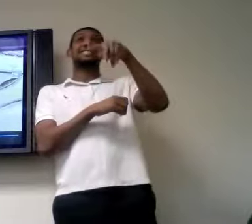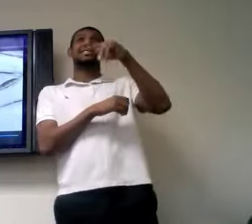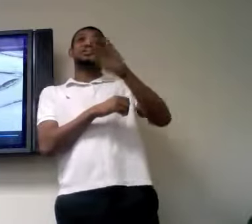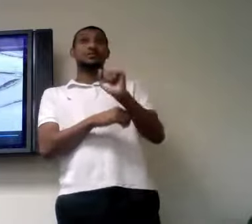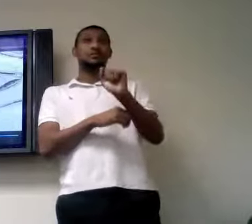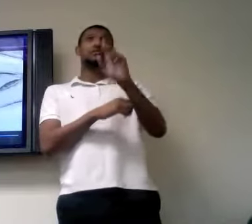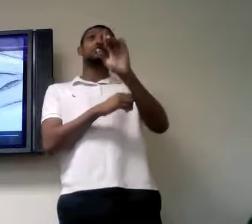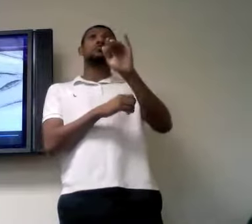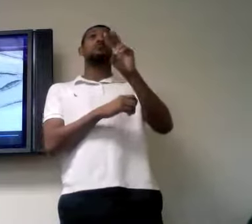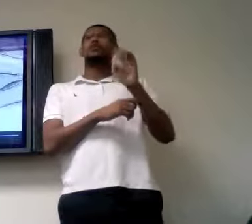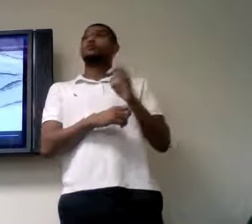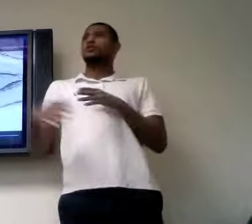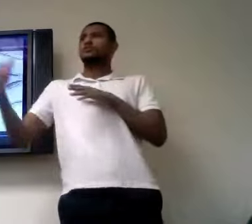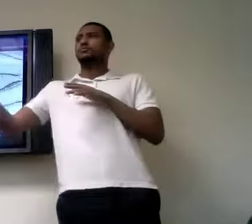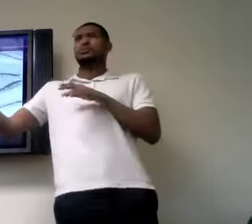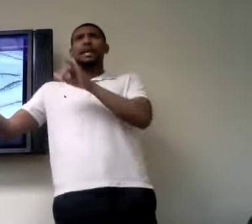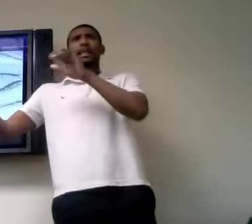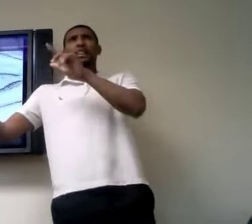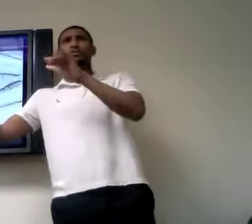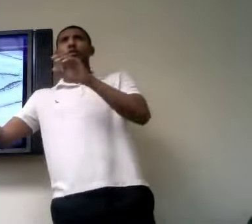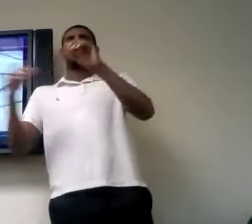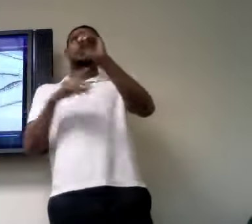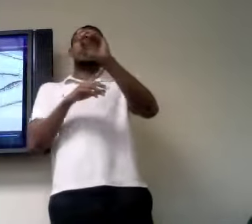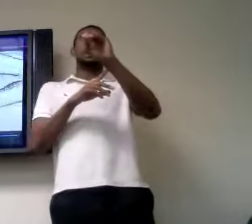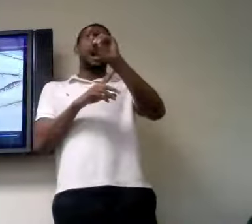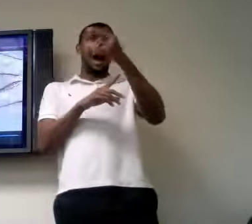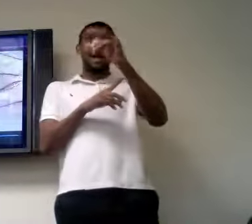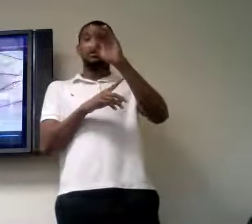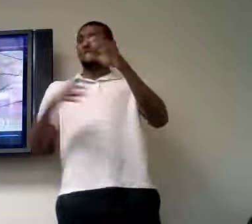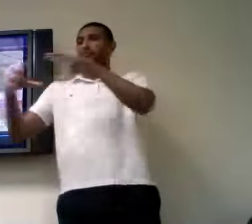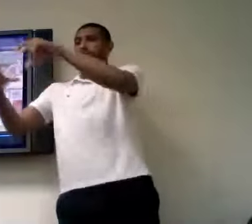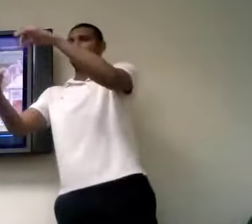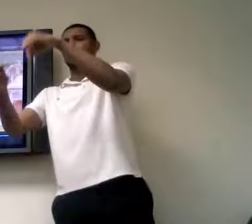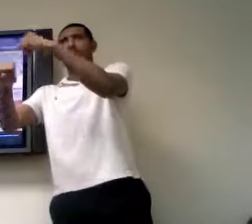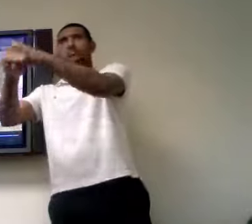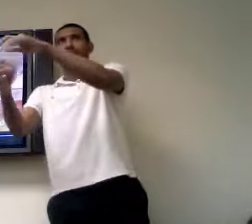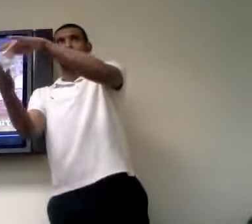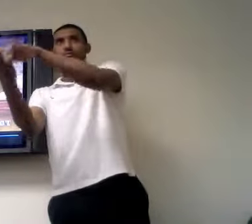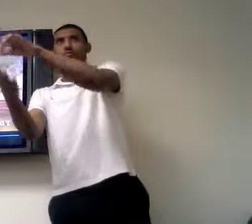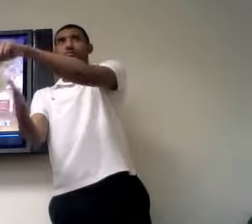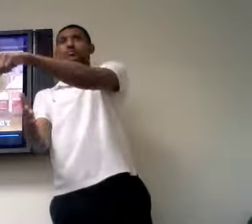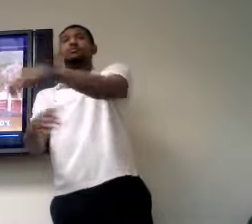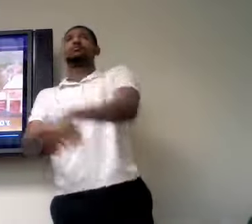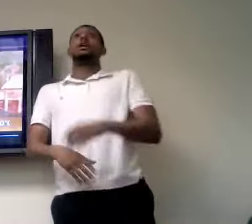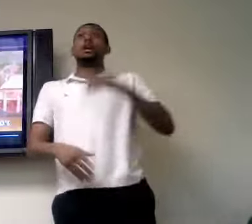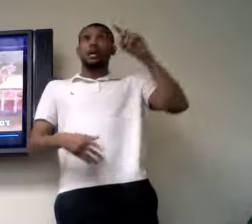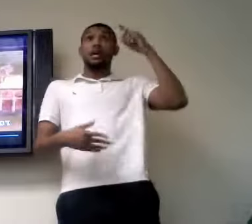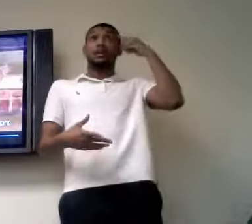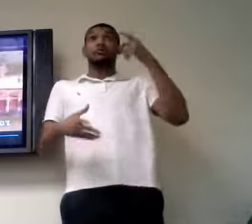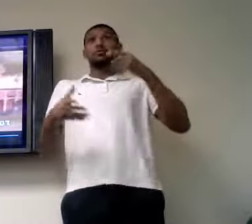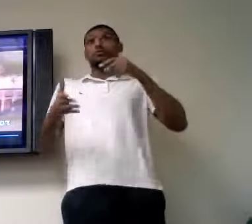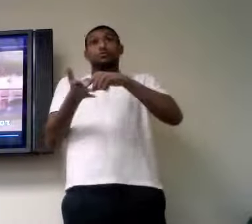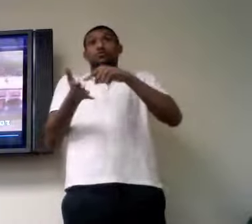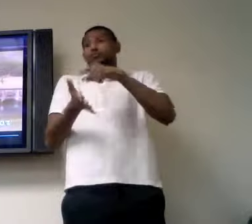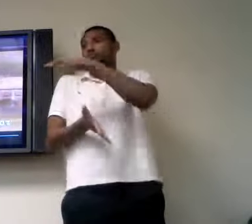prime location. The government already owned the site, and prisoners and supplies could be shipped there by either train or